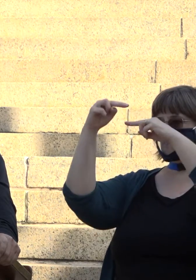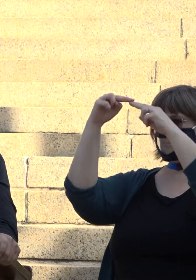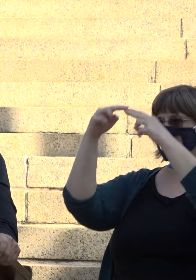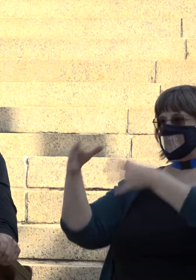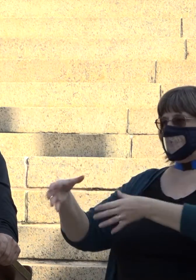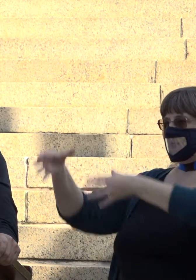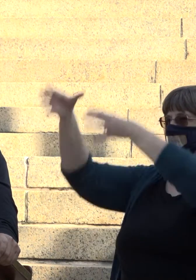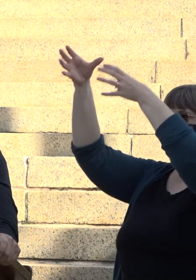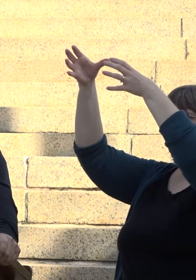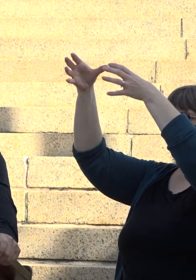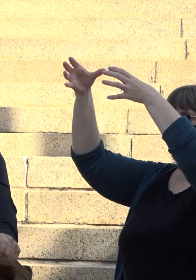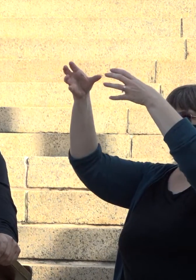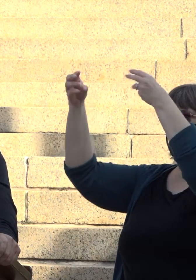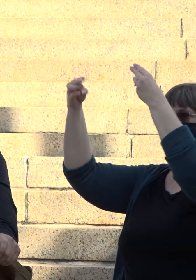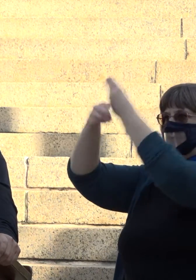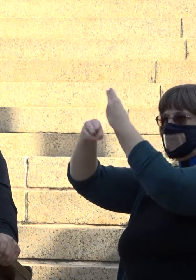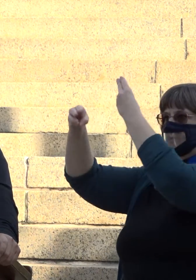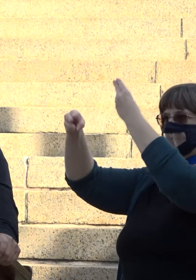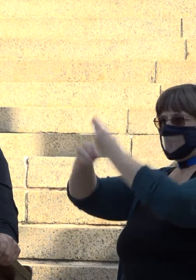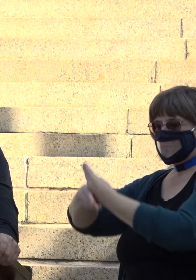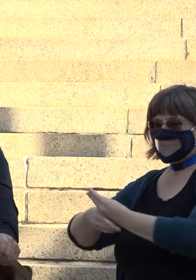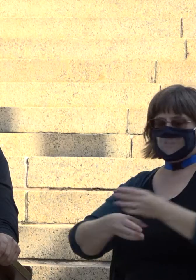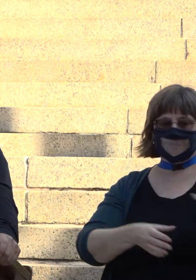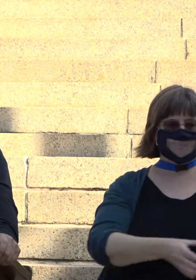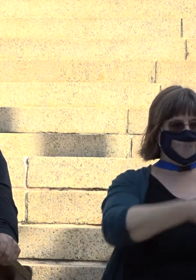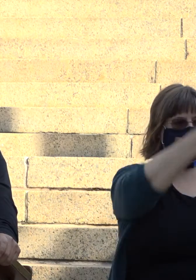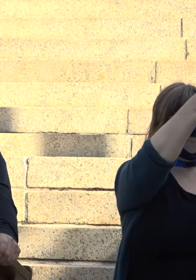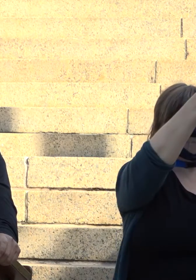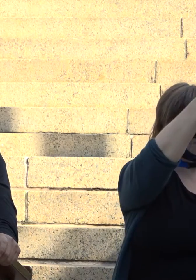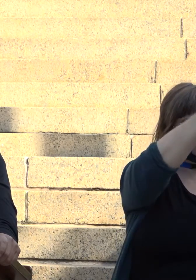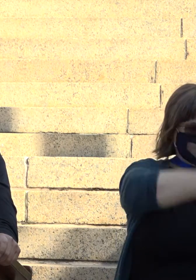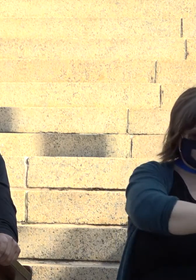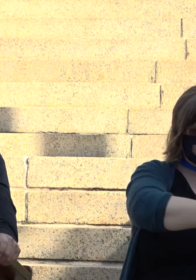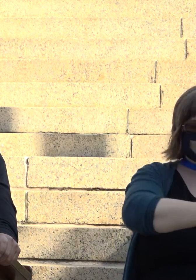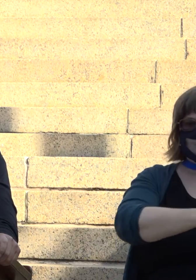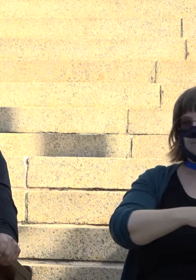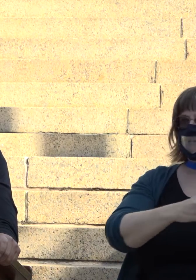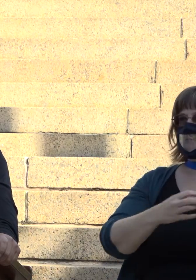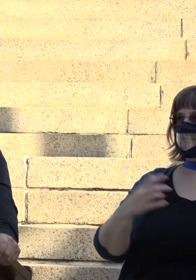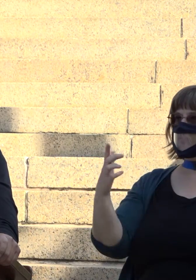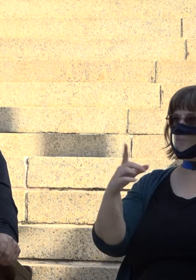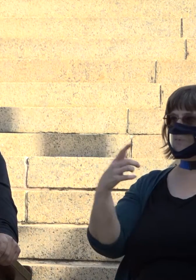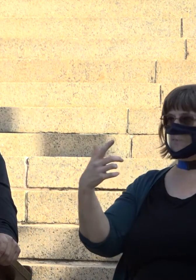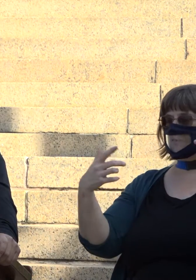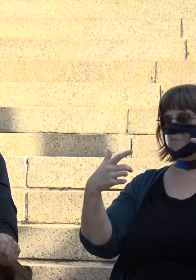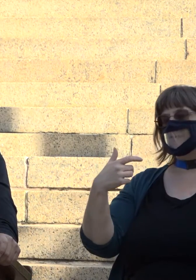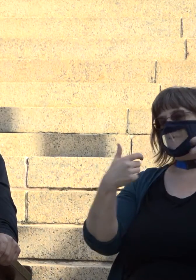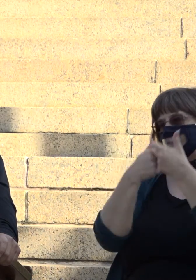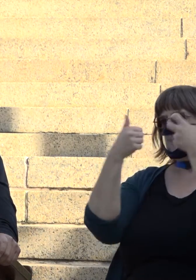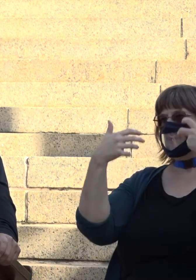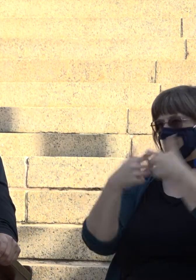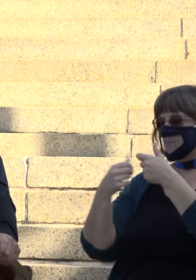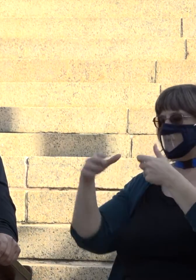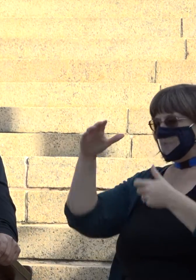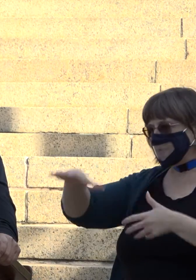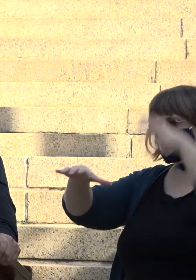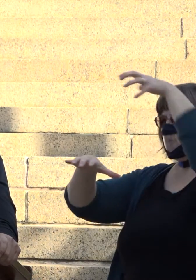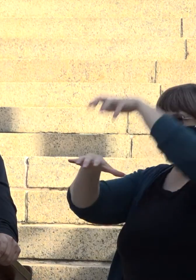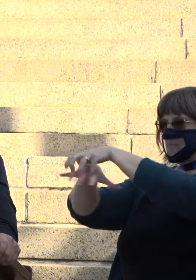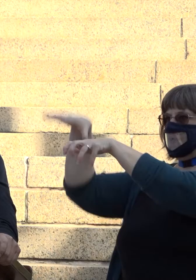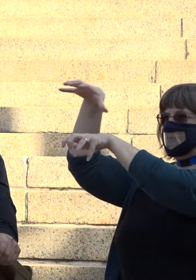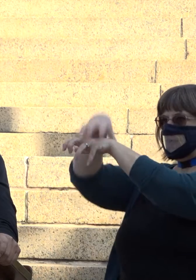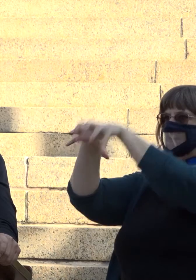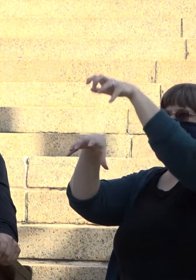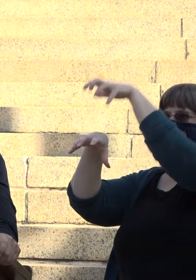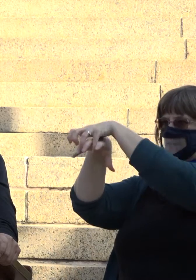to us kept getting worse and worse, and they were piling all the cars up that were smashed. They piled them up on top of each other.